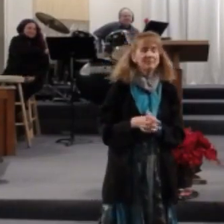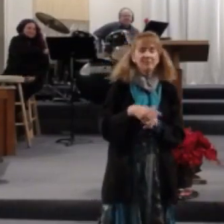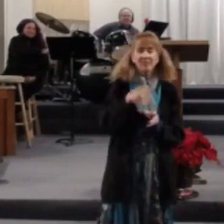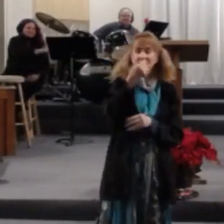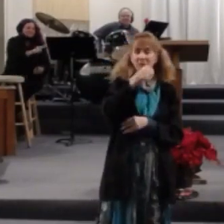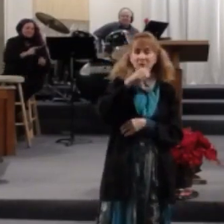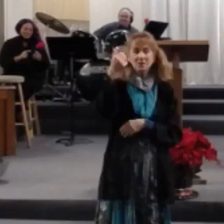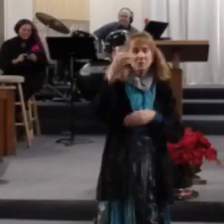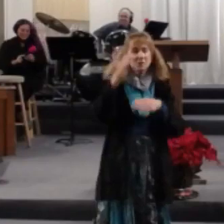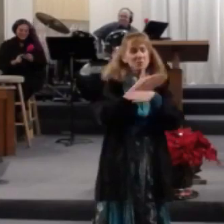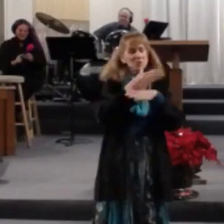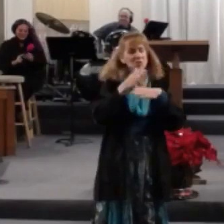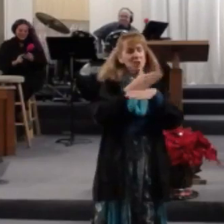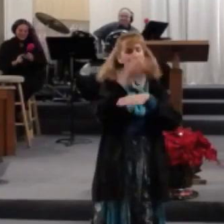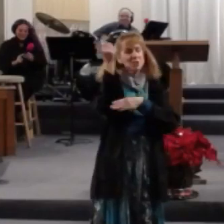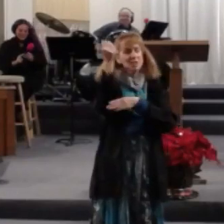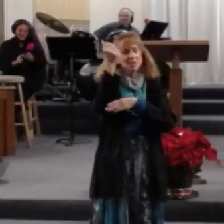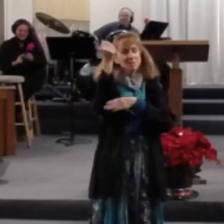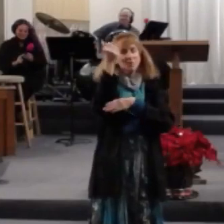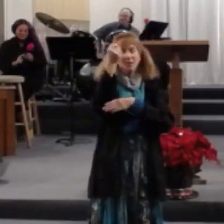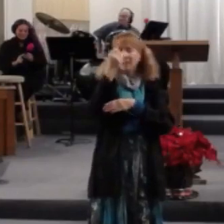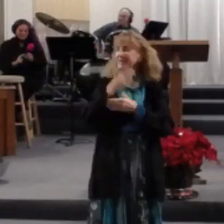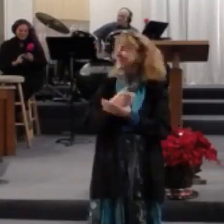Anybody else?